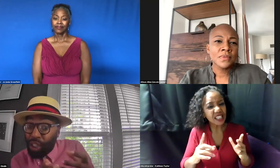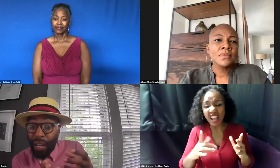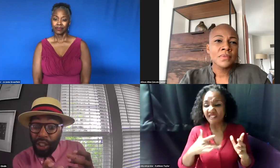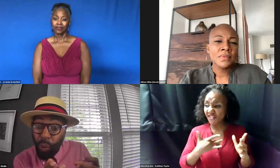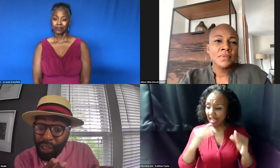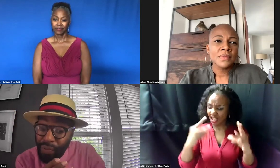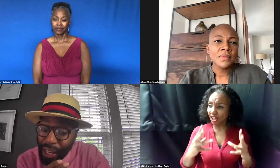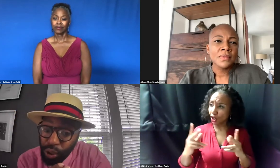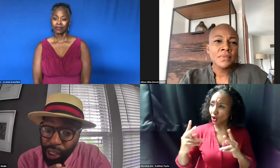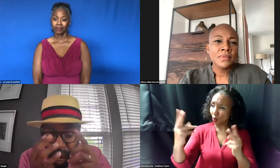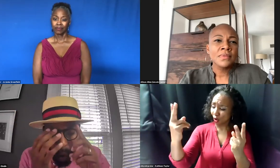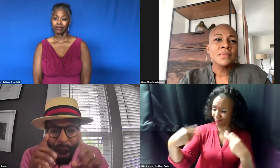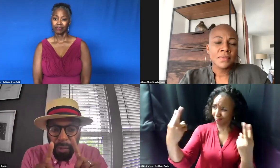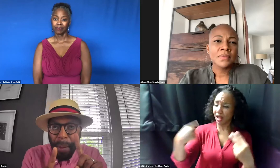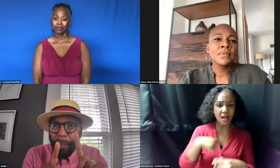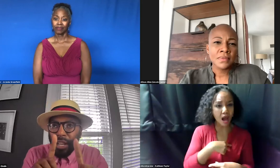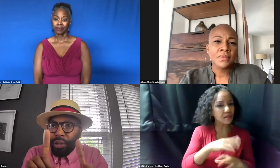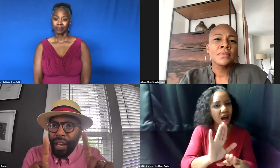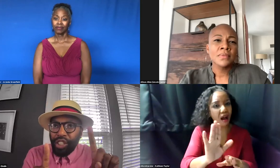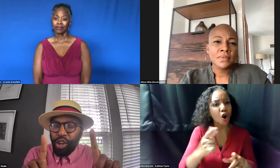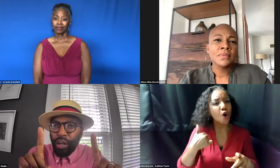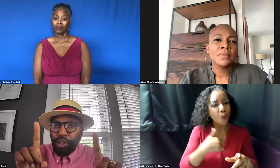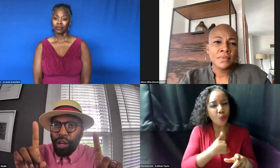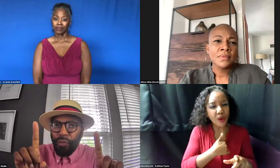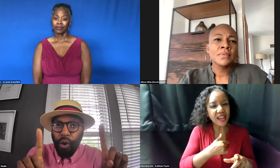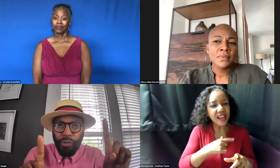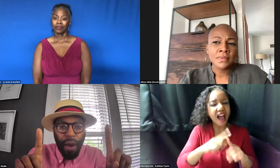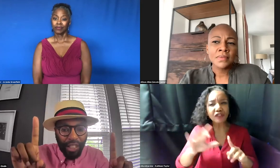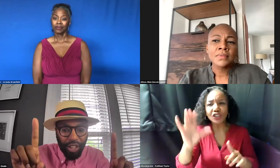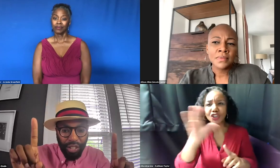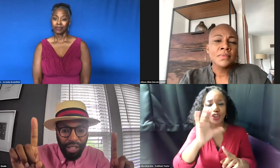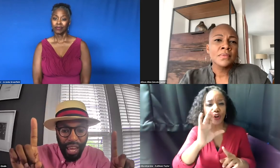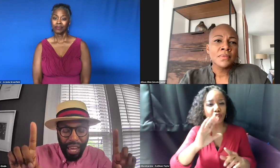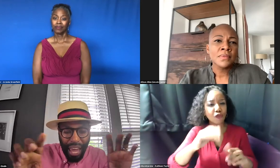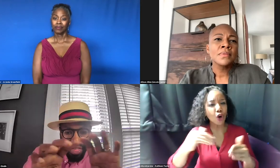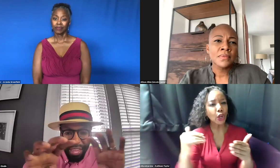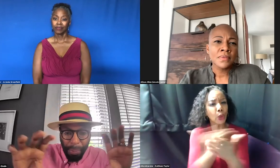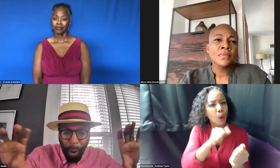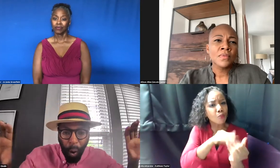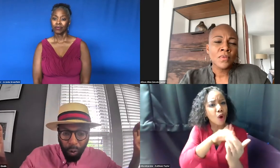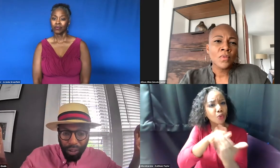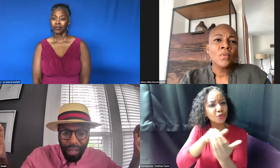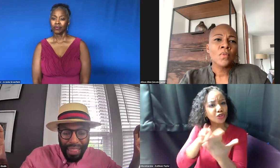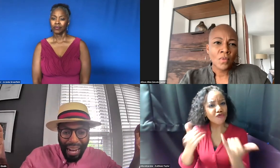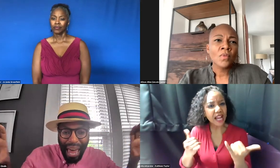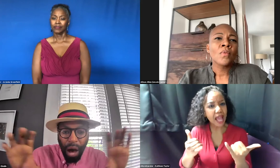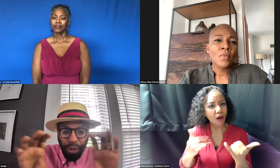as educators in the world that devalues us, we have to be perpetually in search for fractures in this mold that allows